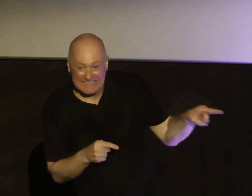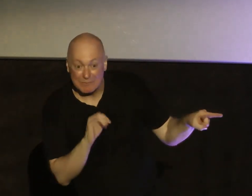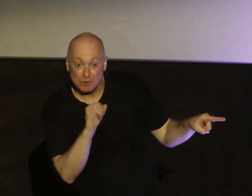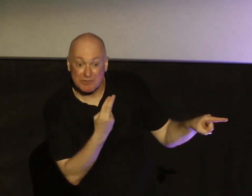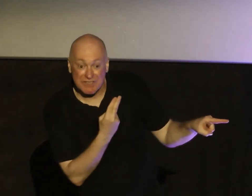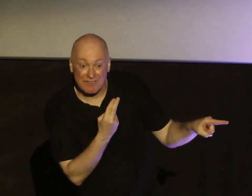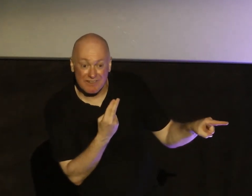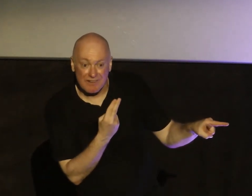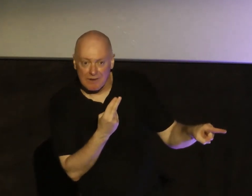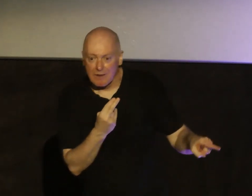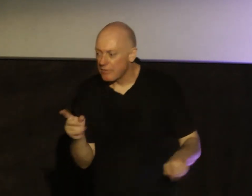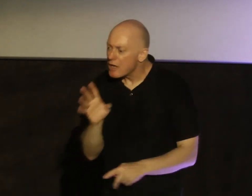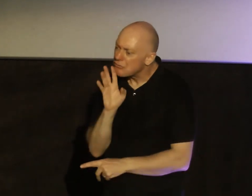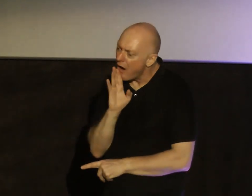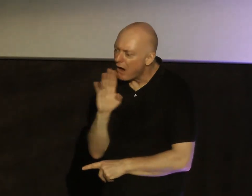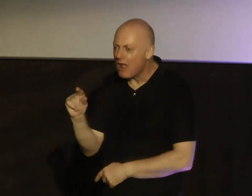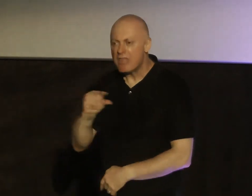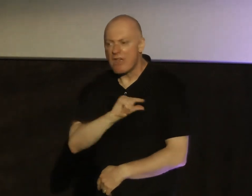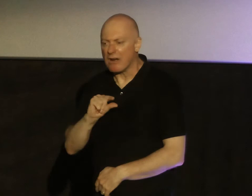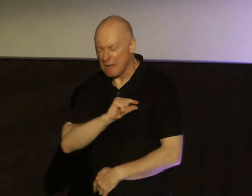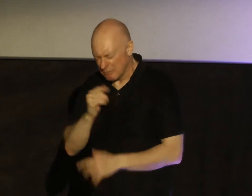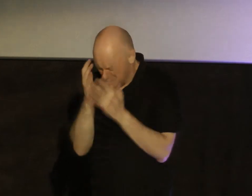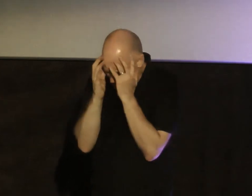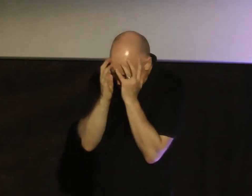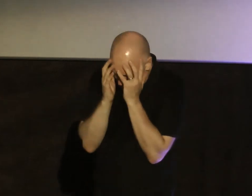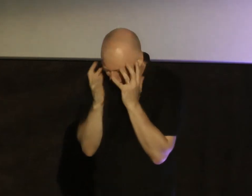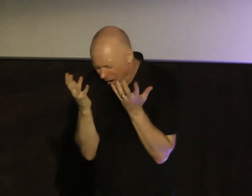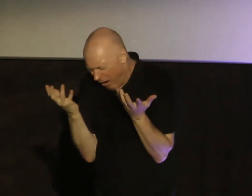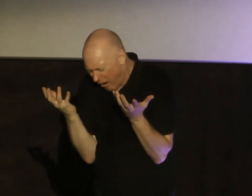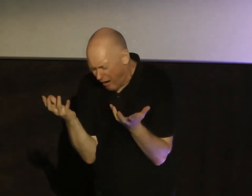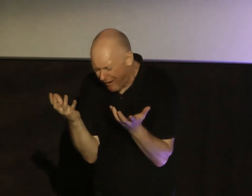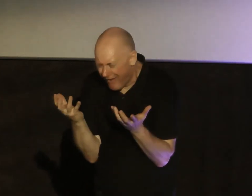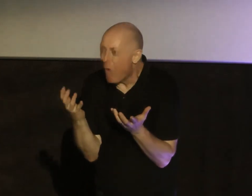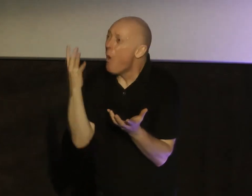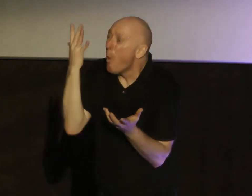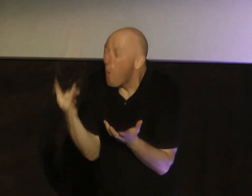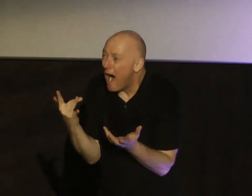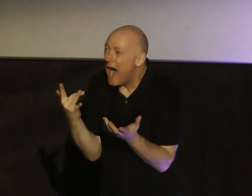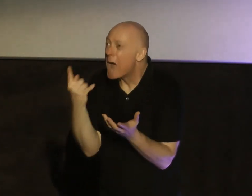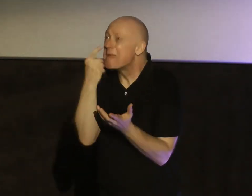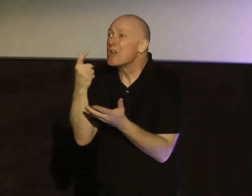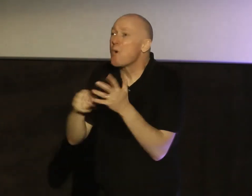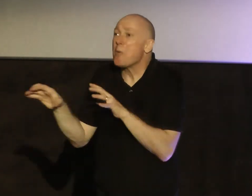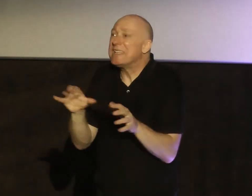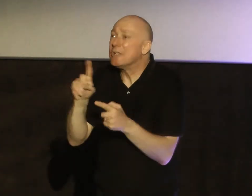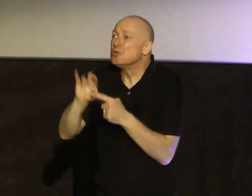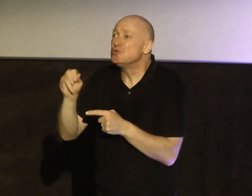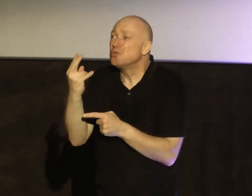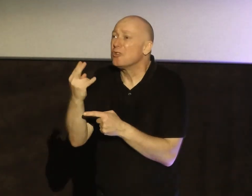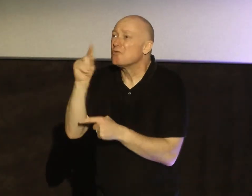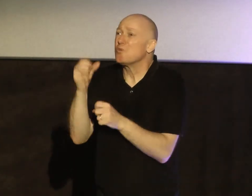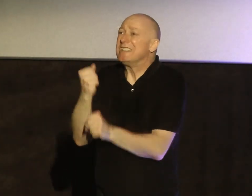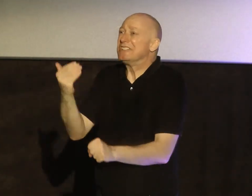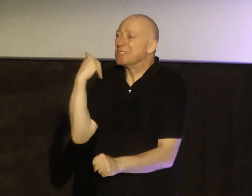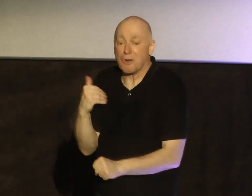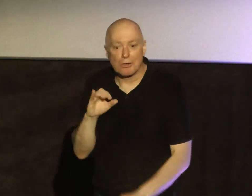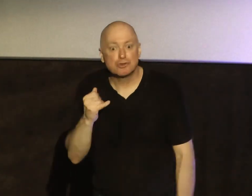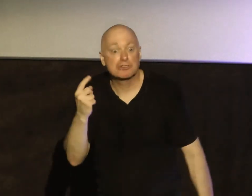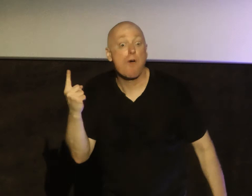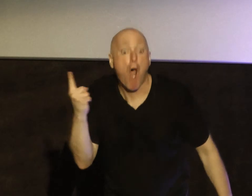the guilt of 20 years is weighing on them, and they say, "This is happening to us because of what we did to Joseph." And Joseph is hearing them have